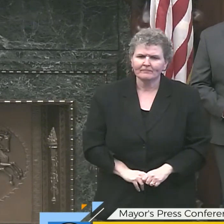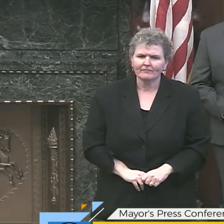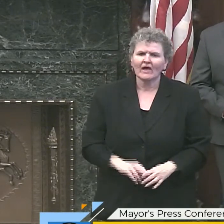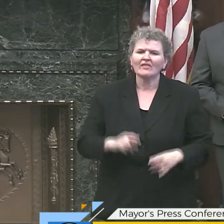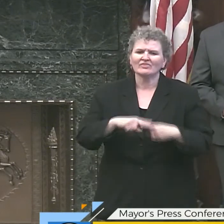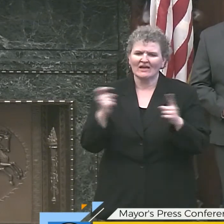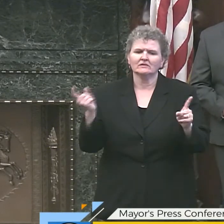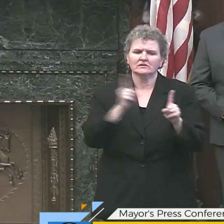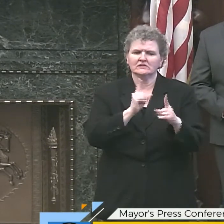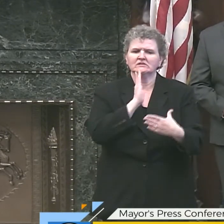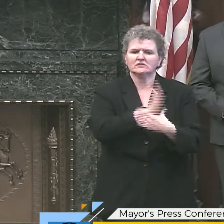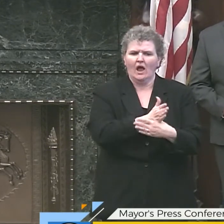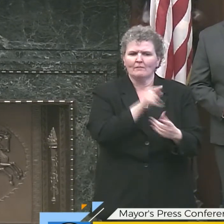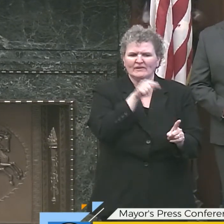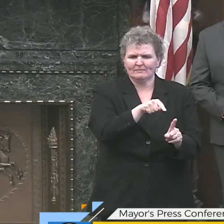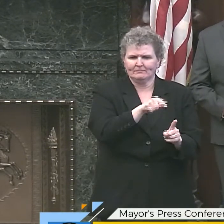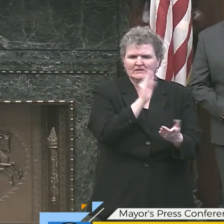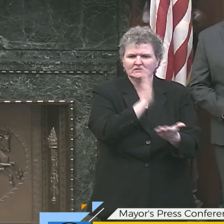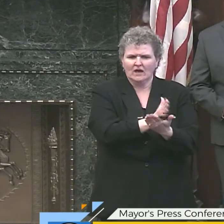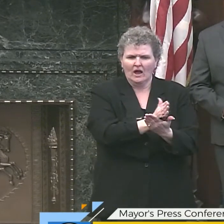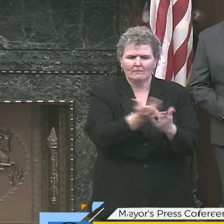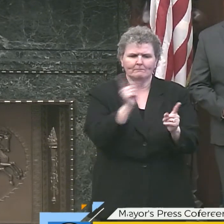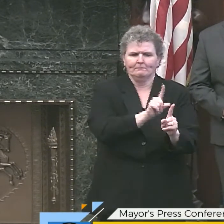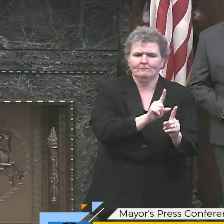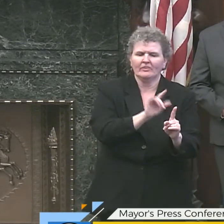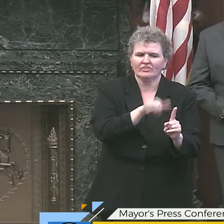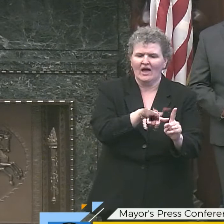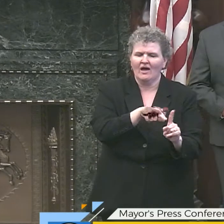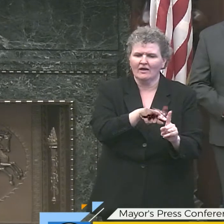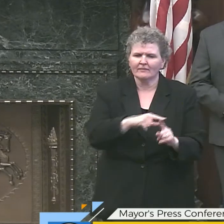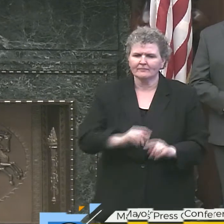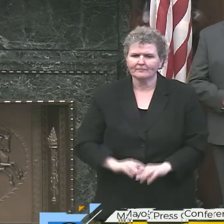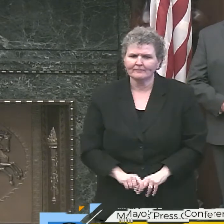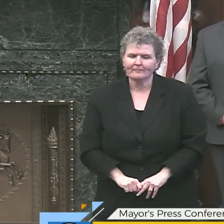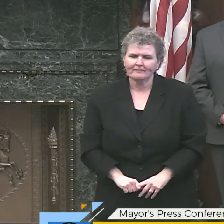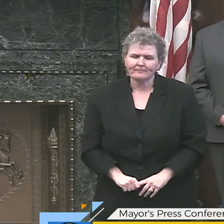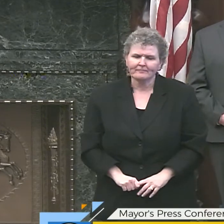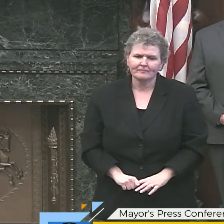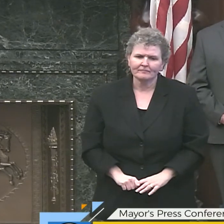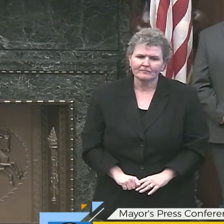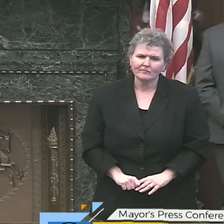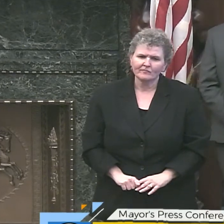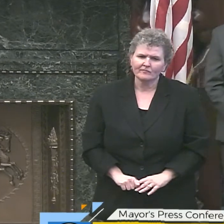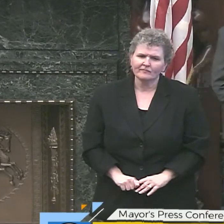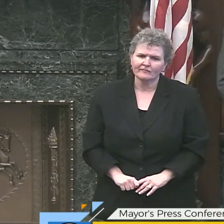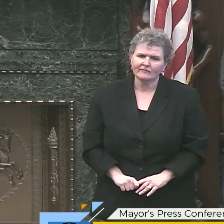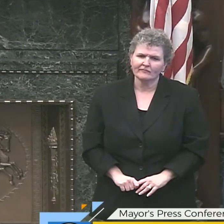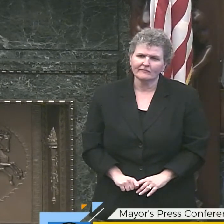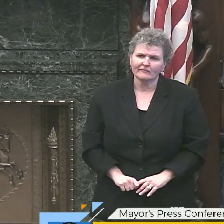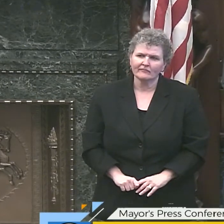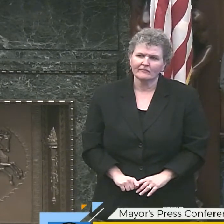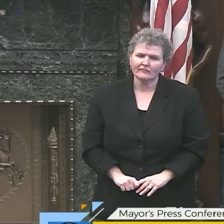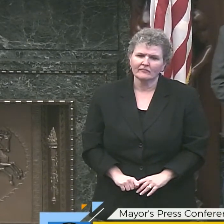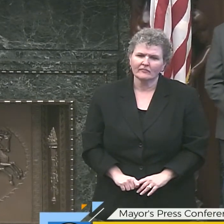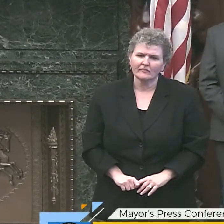in particular where the rules are just being flouted more than in other areas? Sure, and